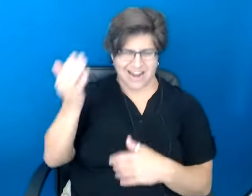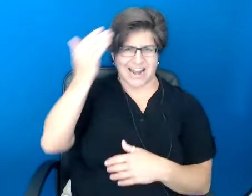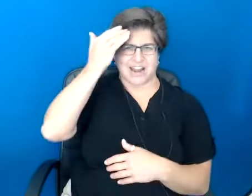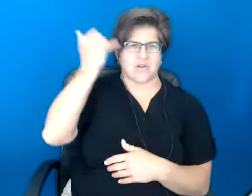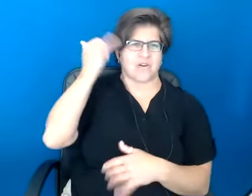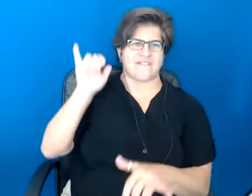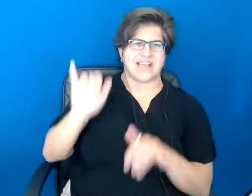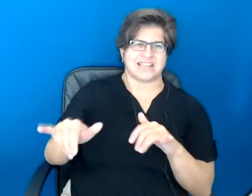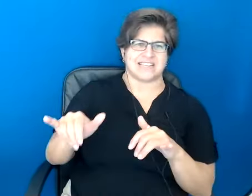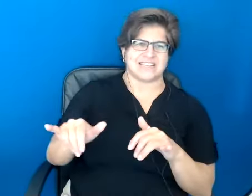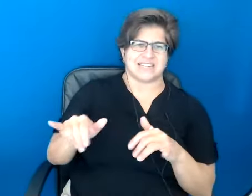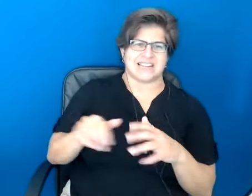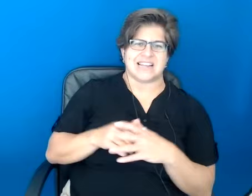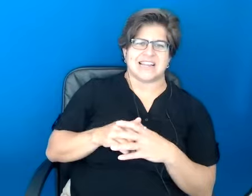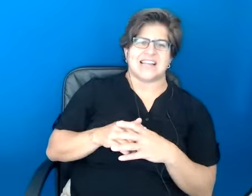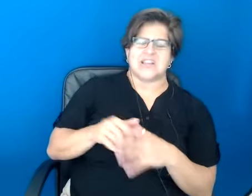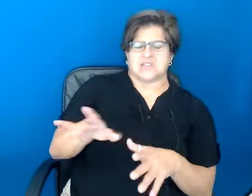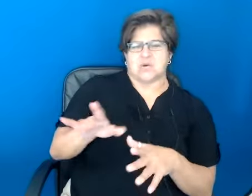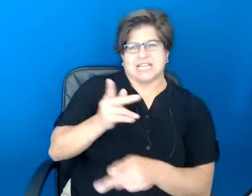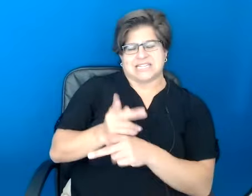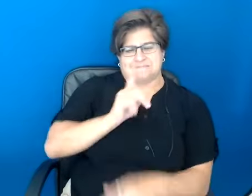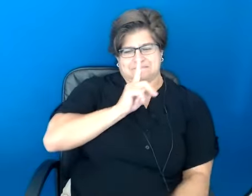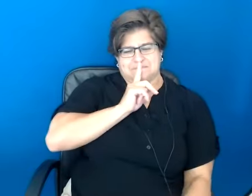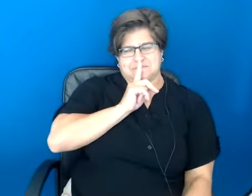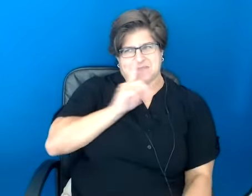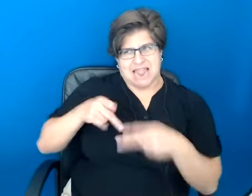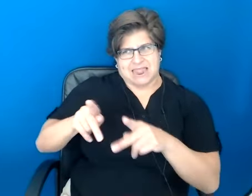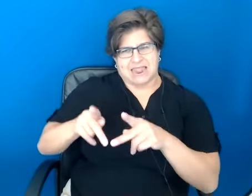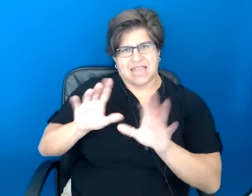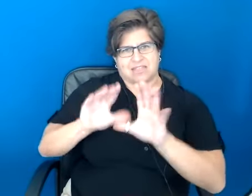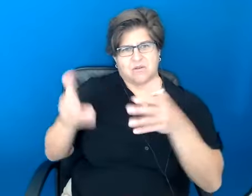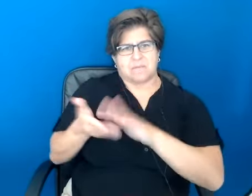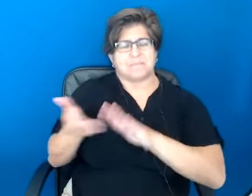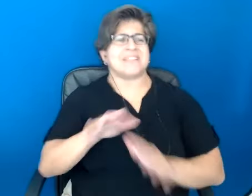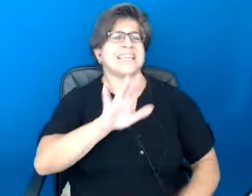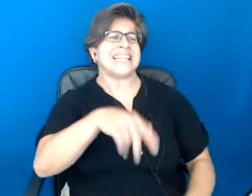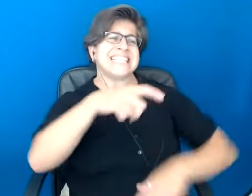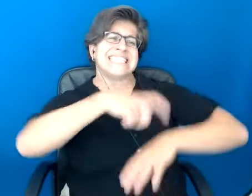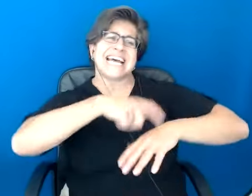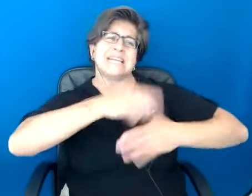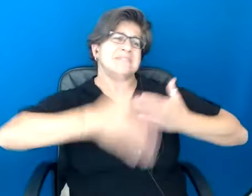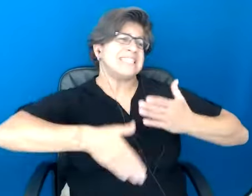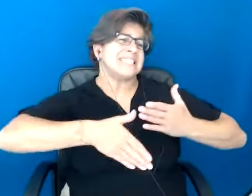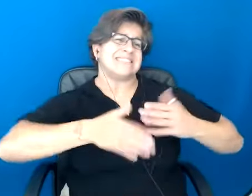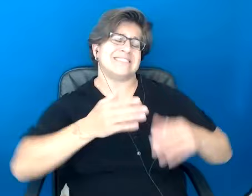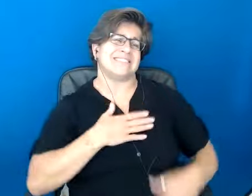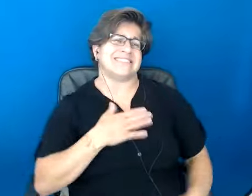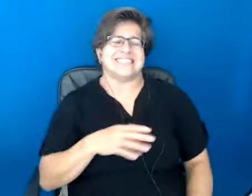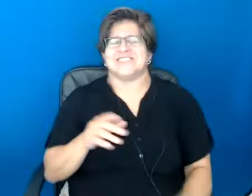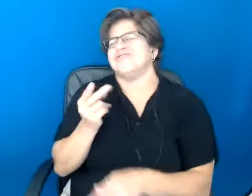came down to a very sick group and had to keep my mouth shut because it was only meeting here. And I knew if I said anything, I could get put out.